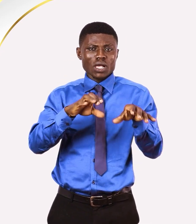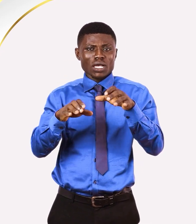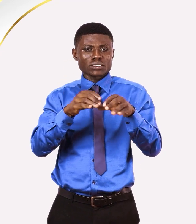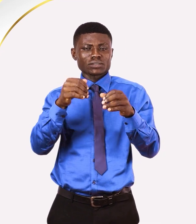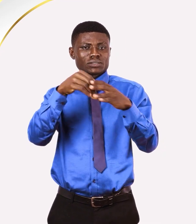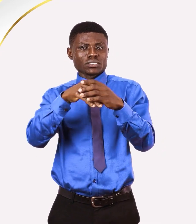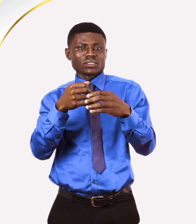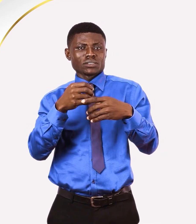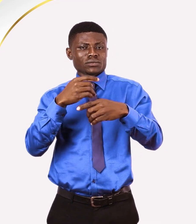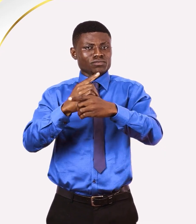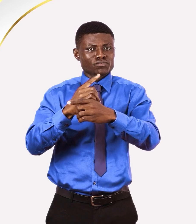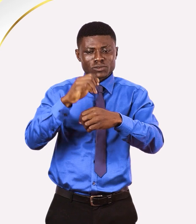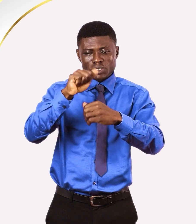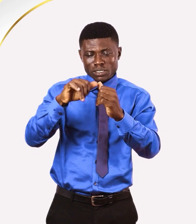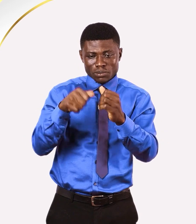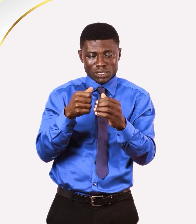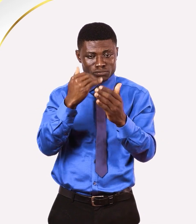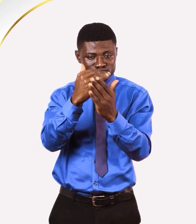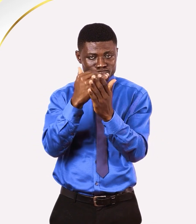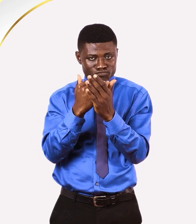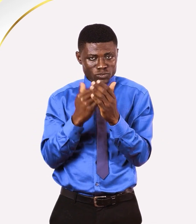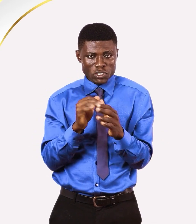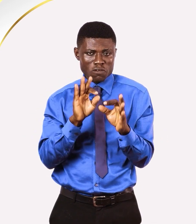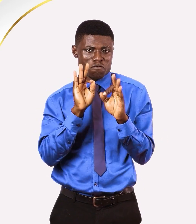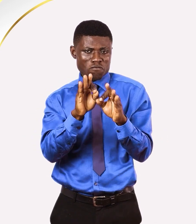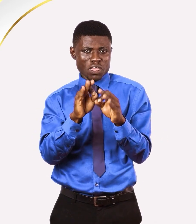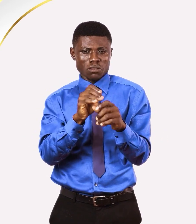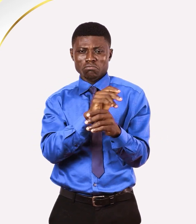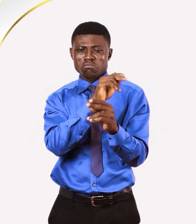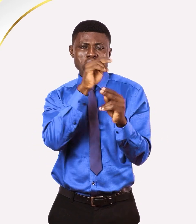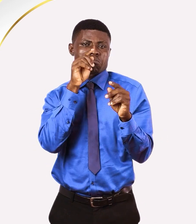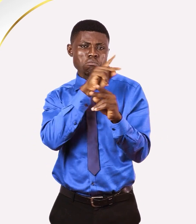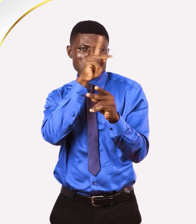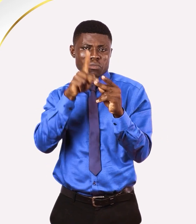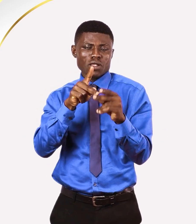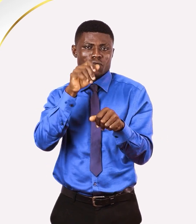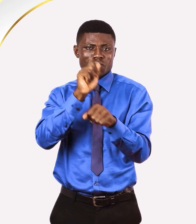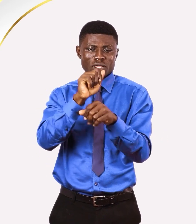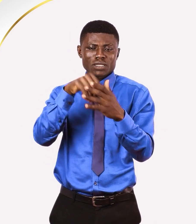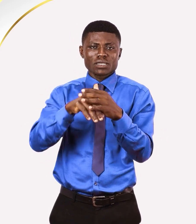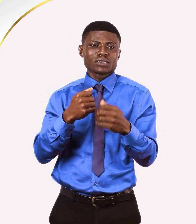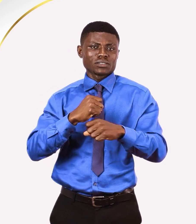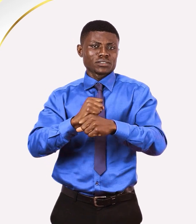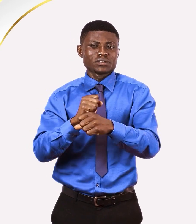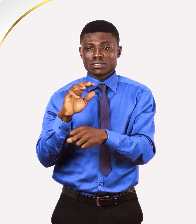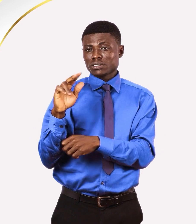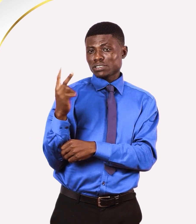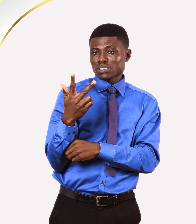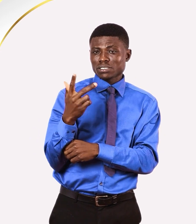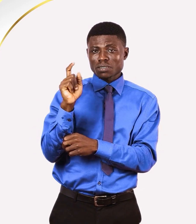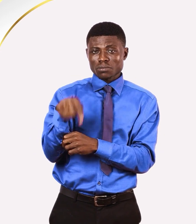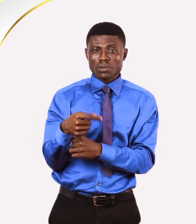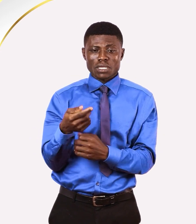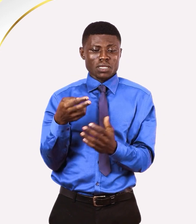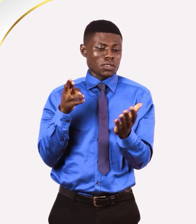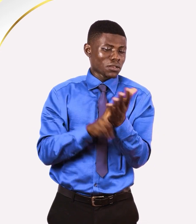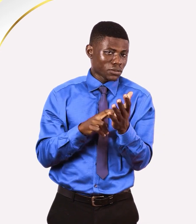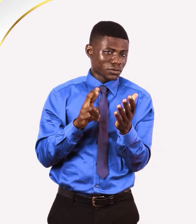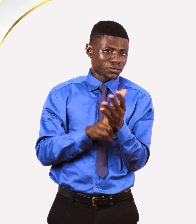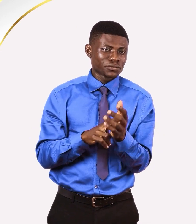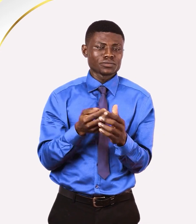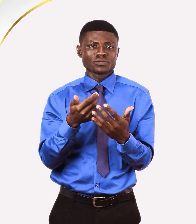in securities to ensure orderly, fair, and equitable dealings in securities. 3.